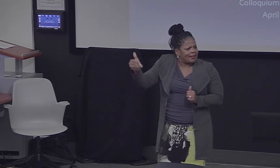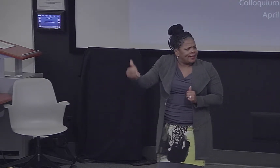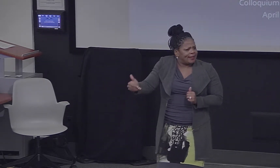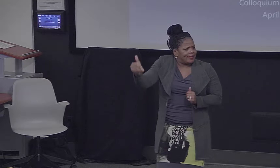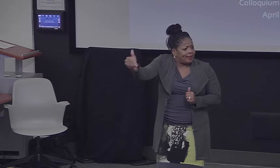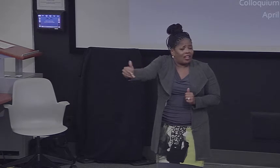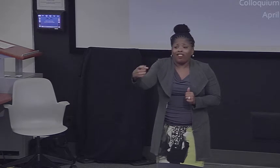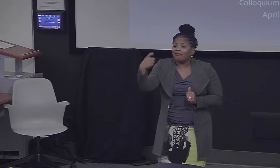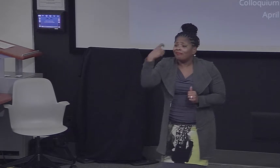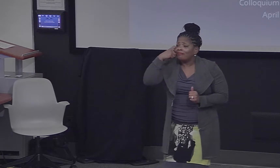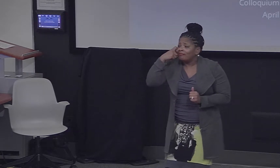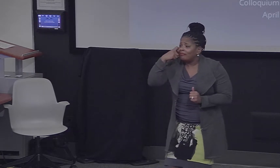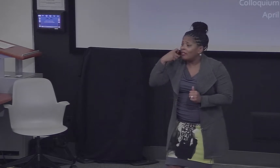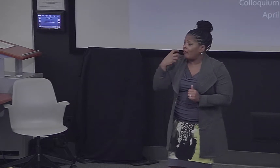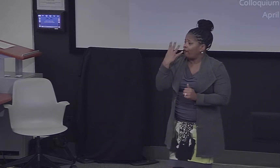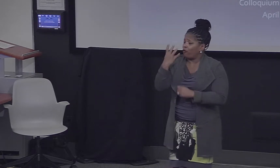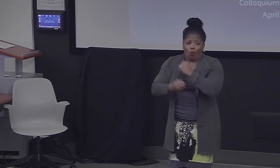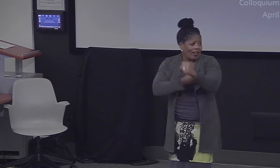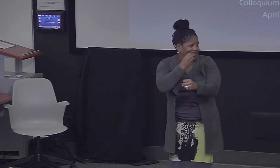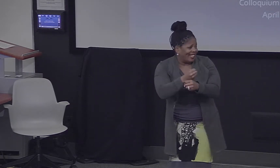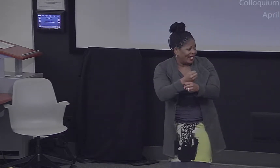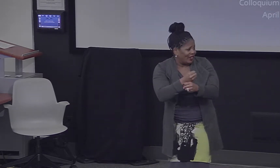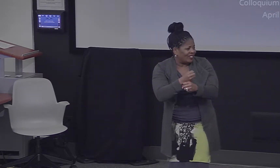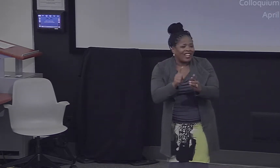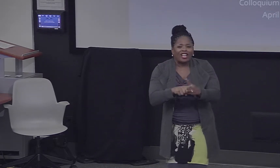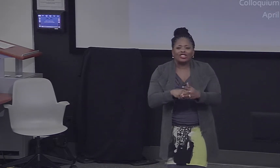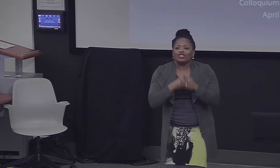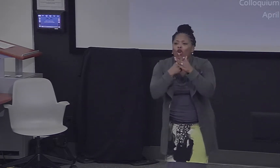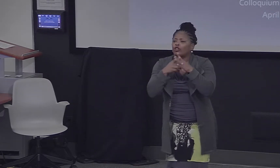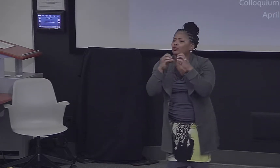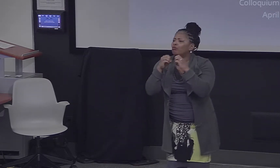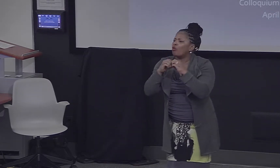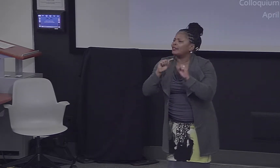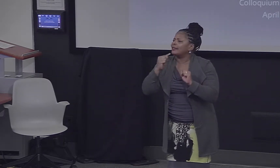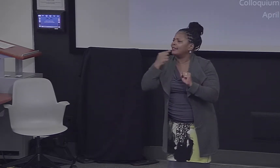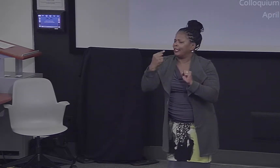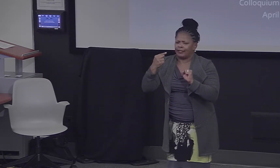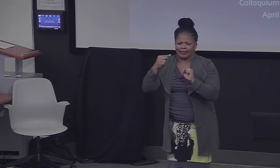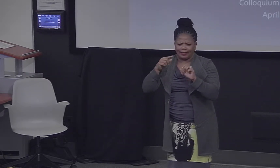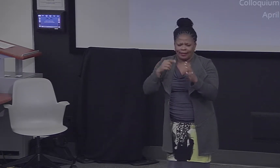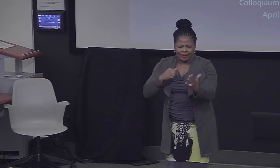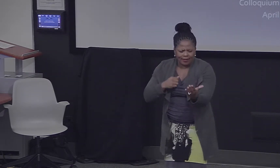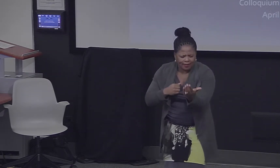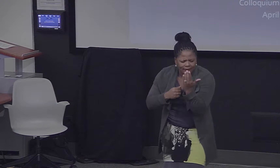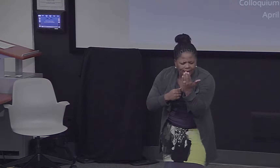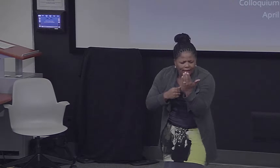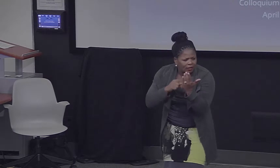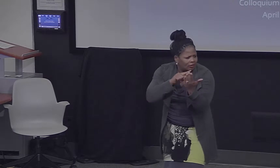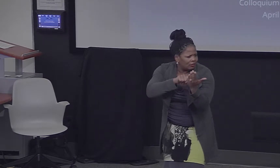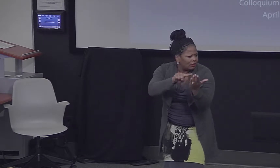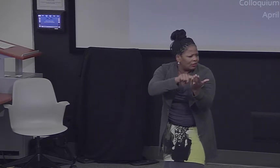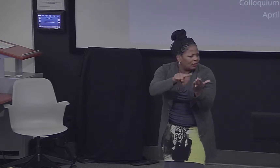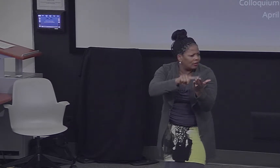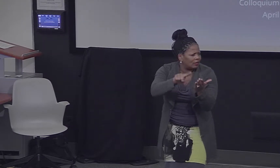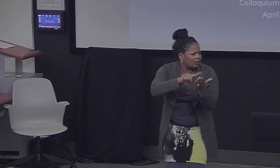and understand some of the things that I began to think about. And then 4 years ago, actually started to thinking about more seriously,